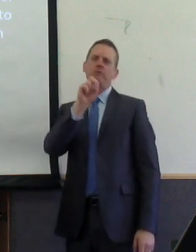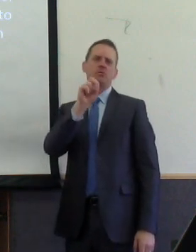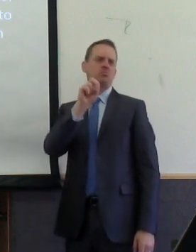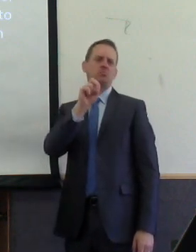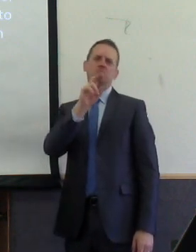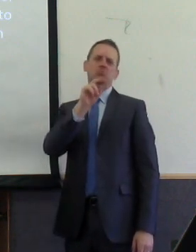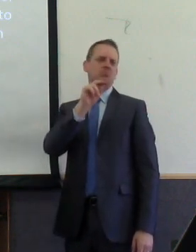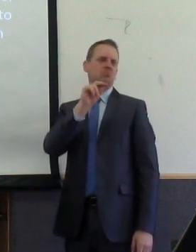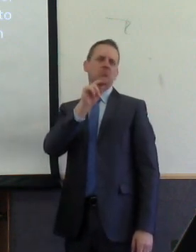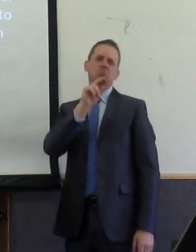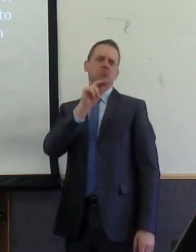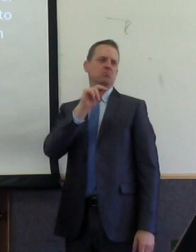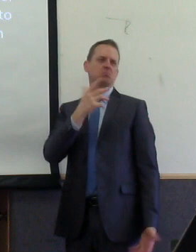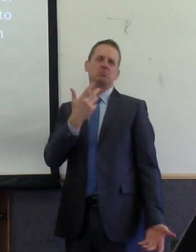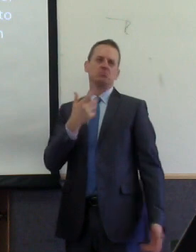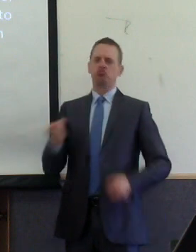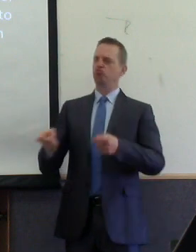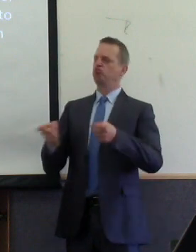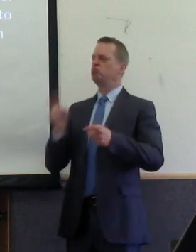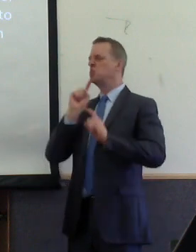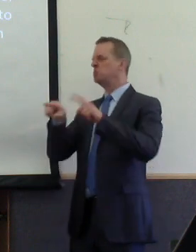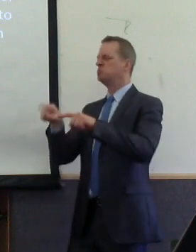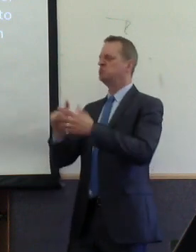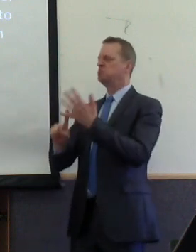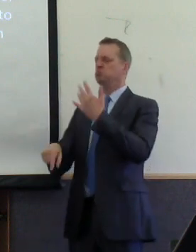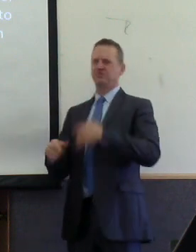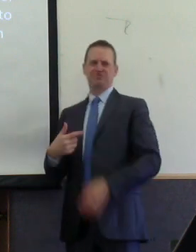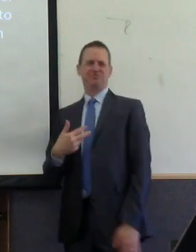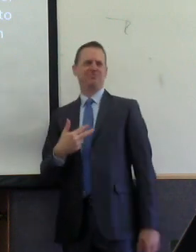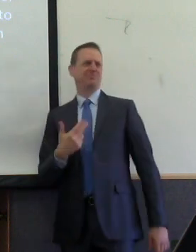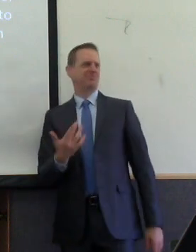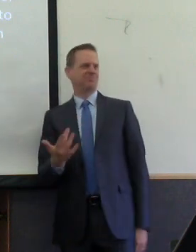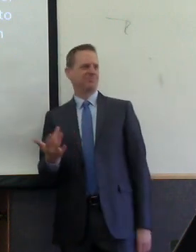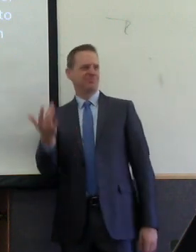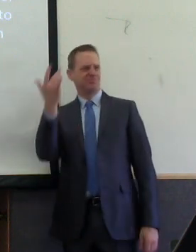Husband should be controller of the wife to be